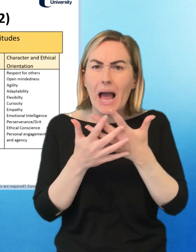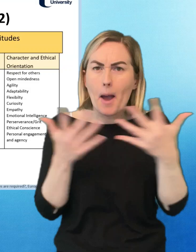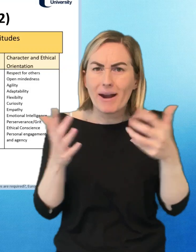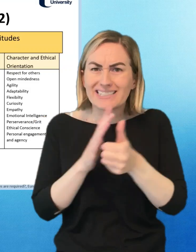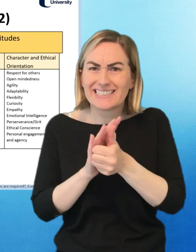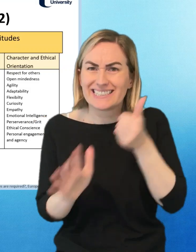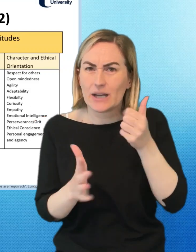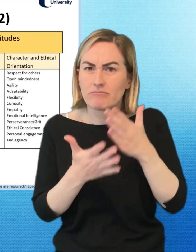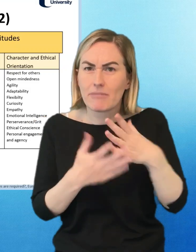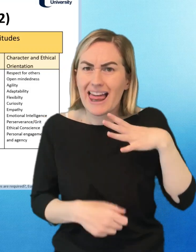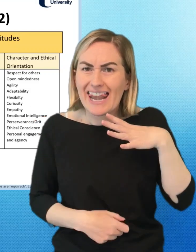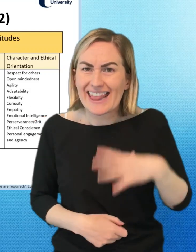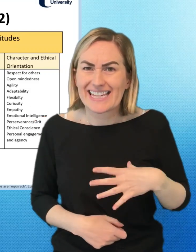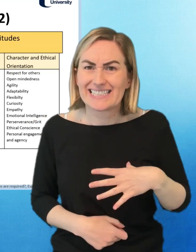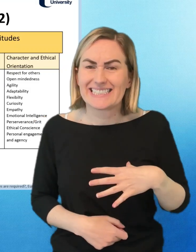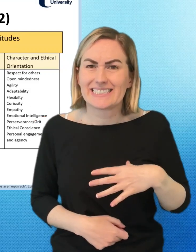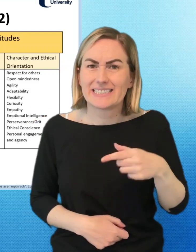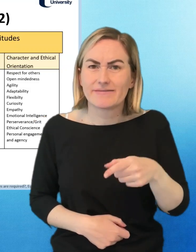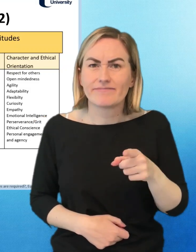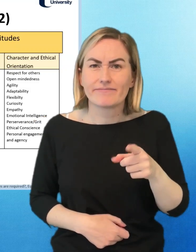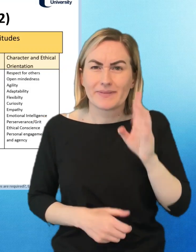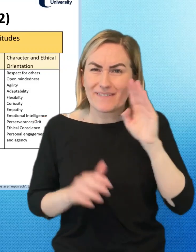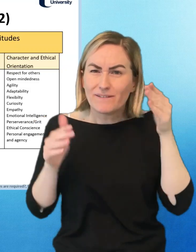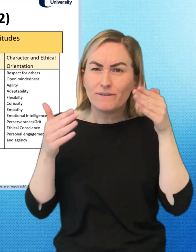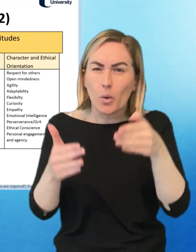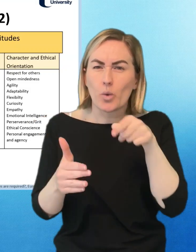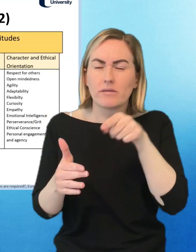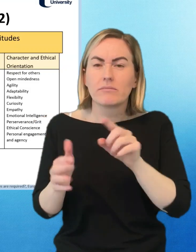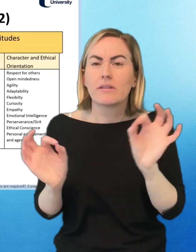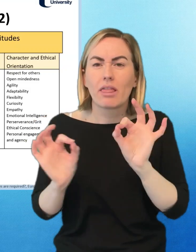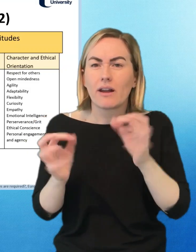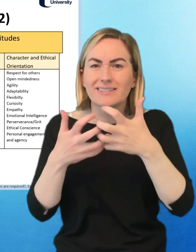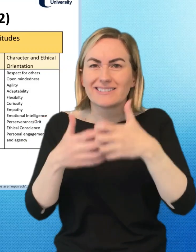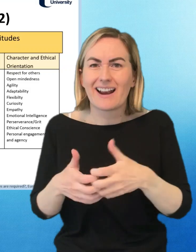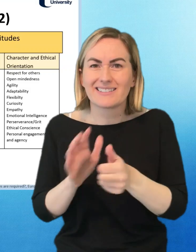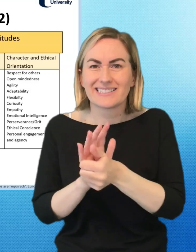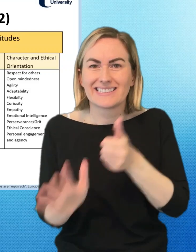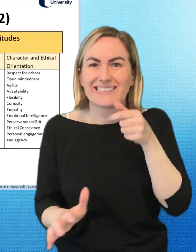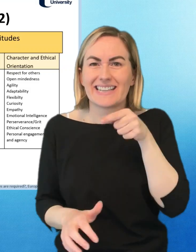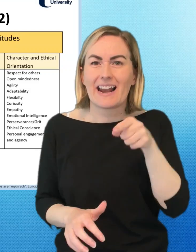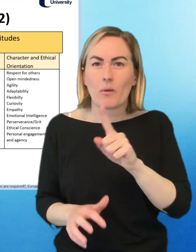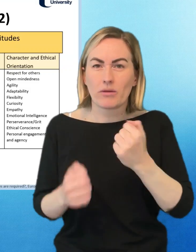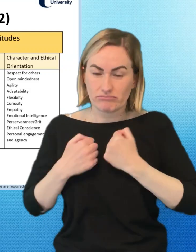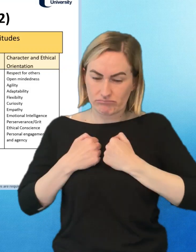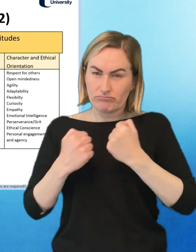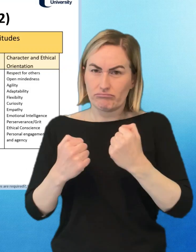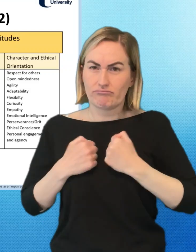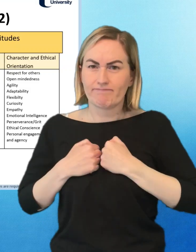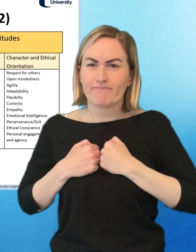extent of skills that are required, but also the focus not only on technical skills or